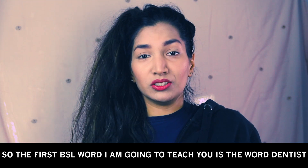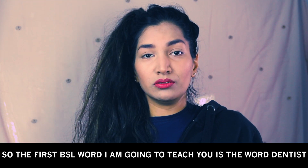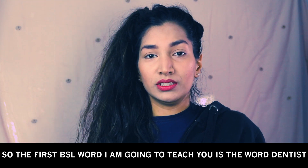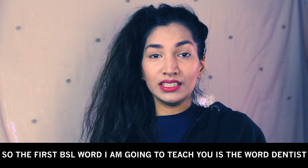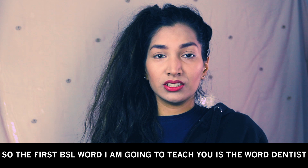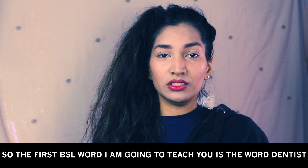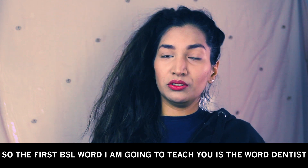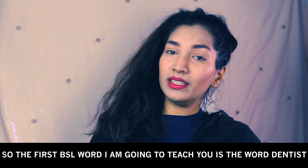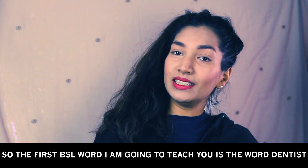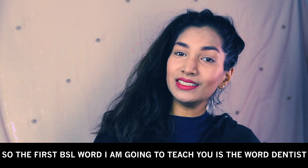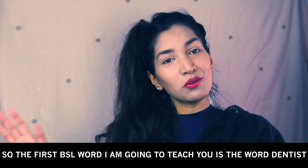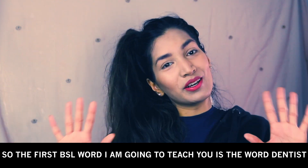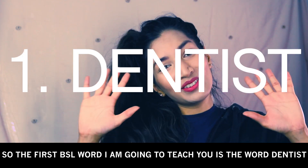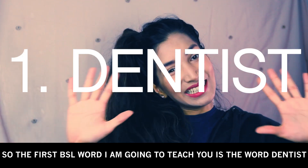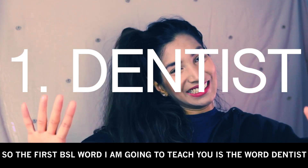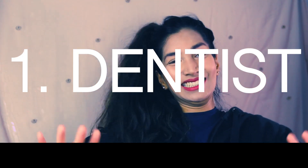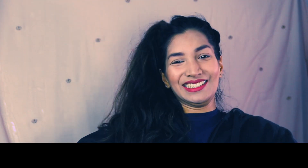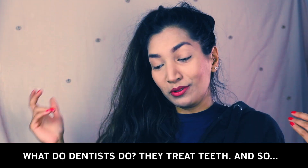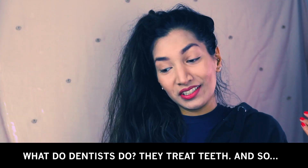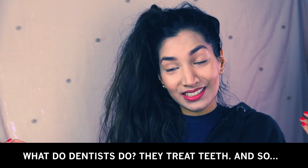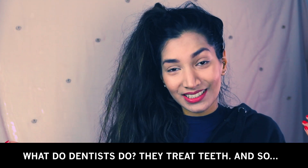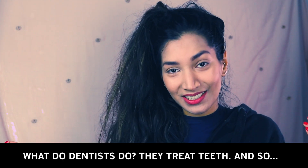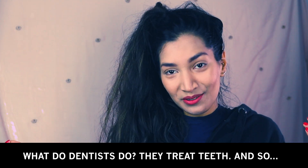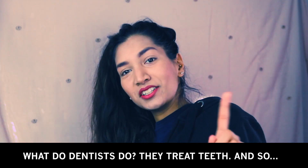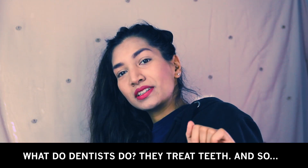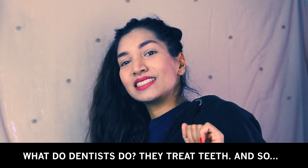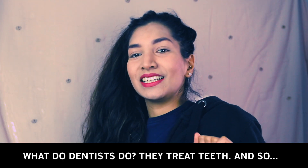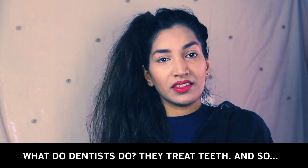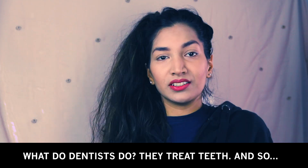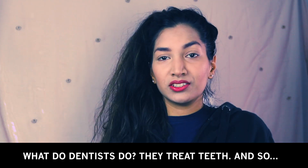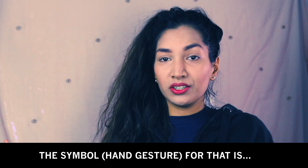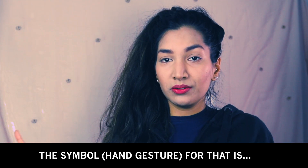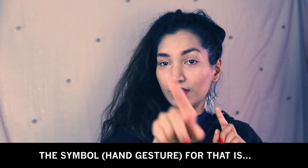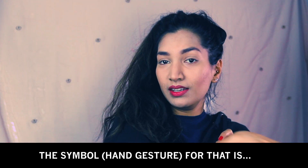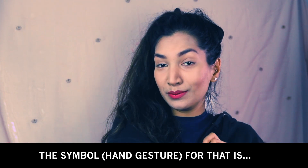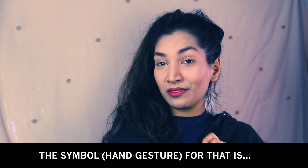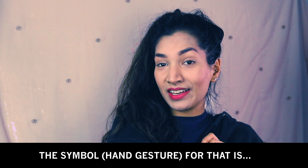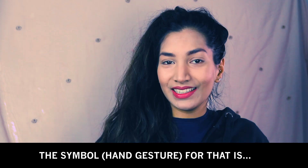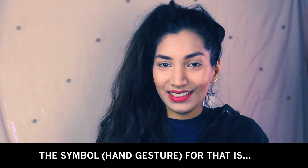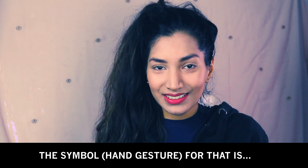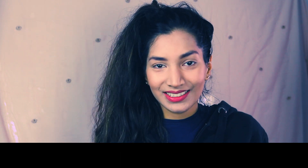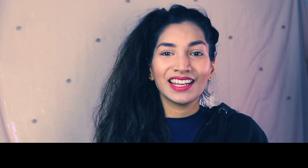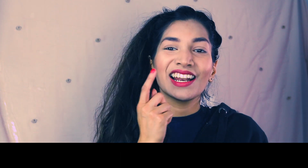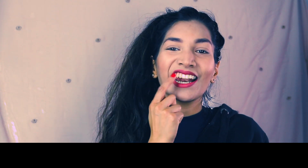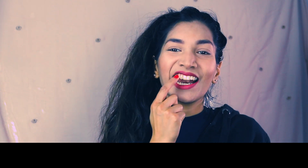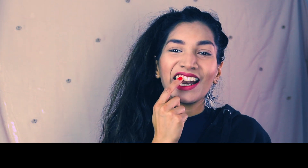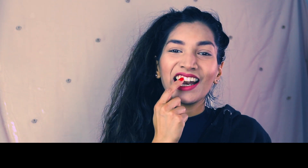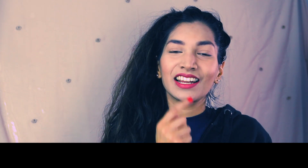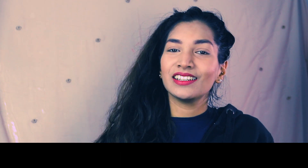to teach you is the word dentist. What do dentists do? They treat teeth, and so the symbol for that is